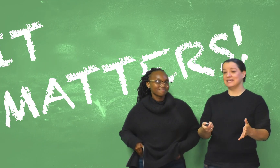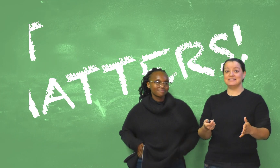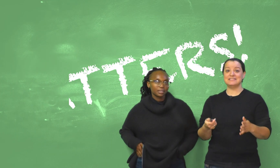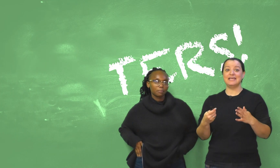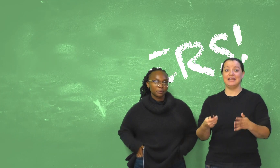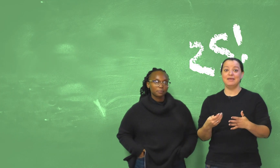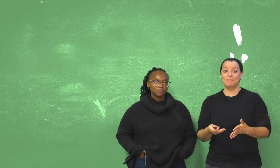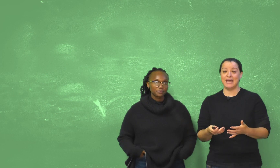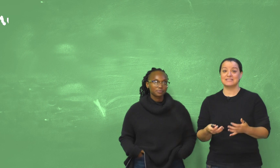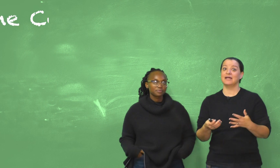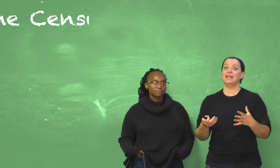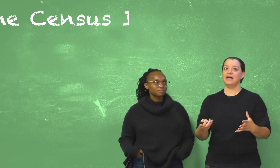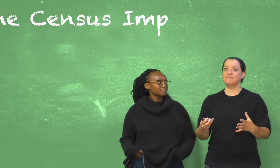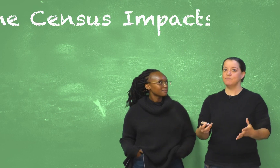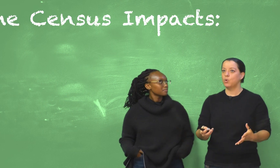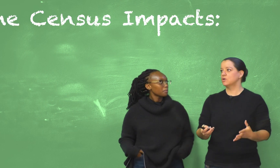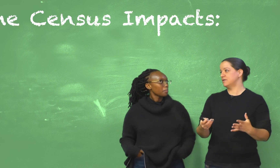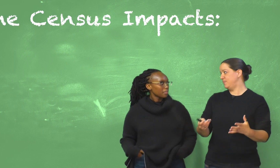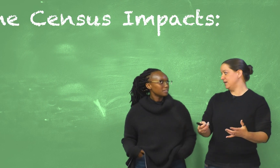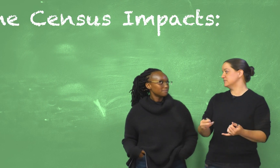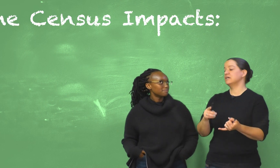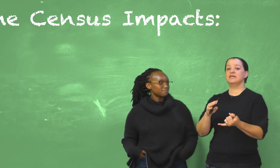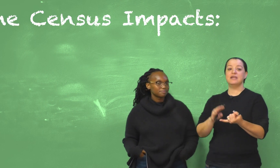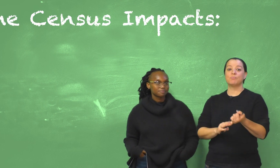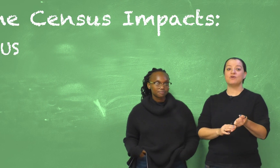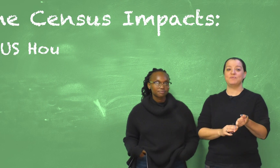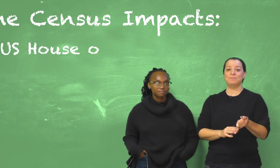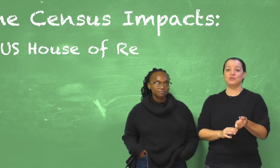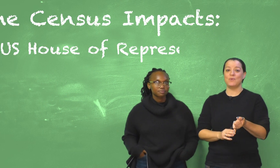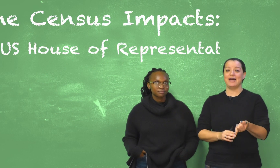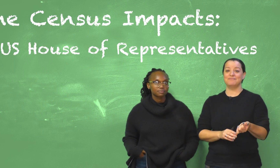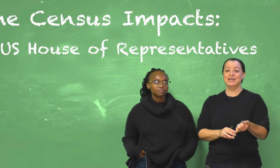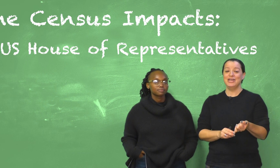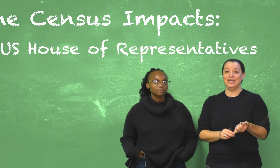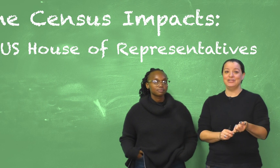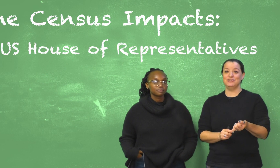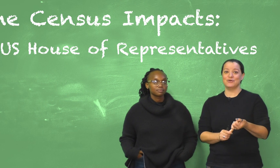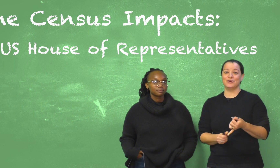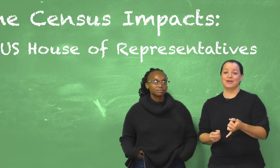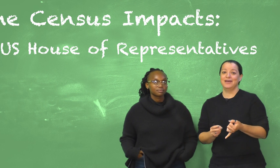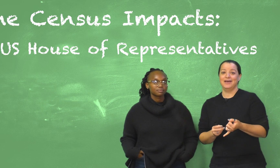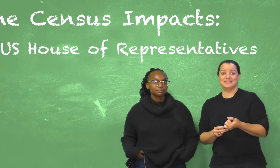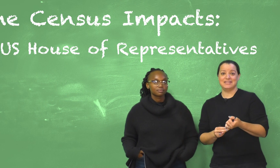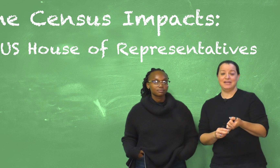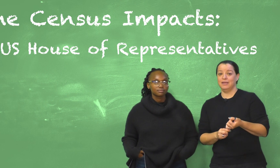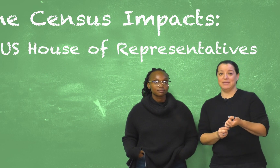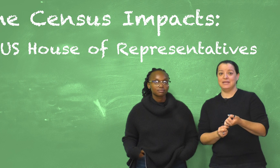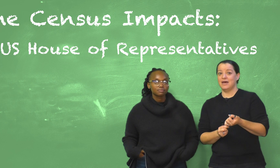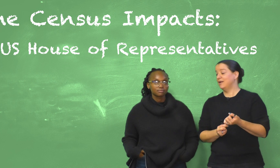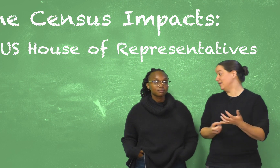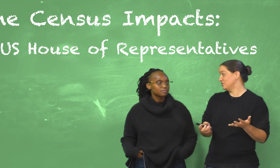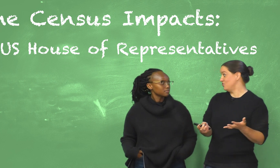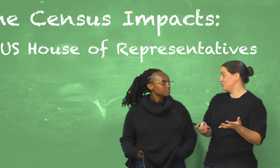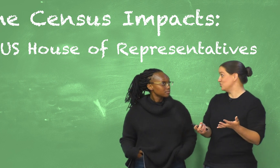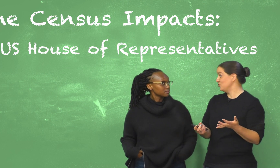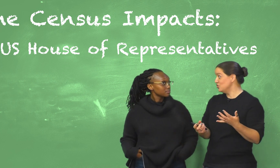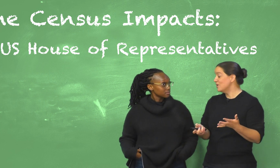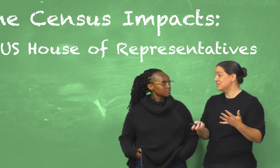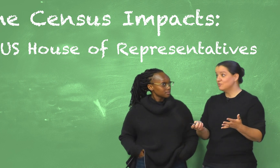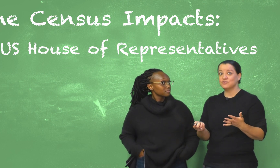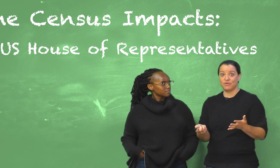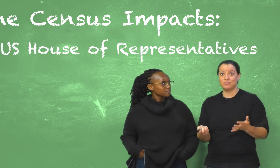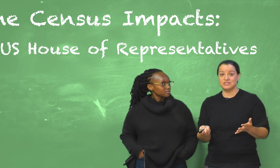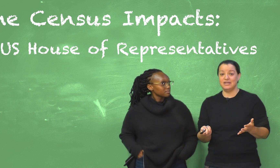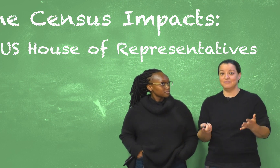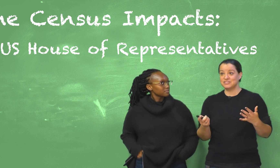counted in the census, it impacts a lot of important things, like the number of people you have in your state being an elected official. The